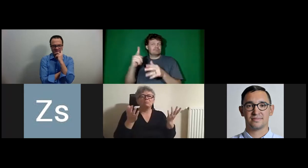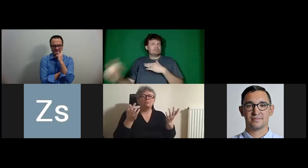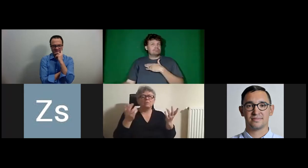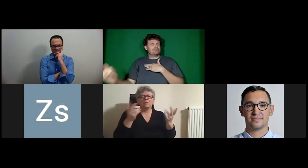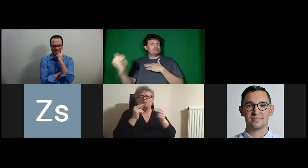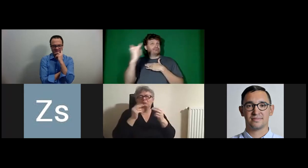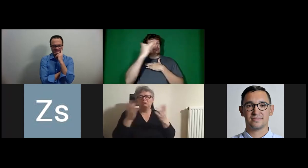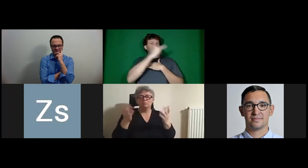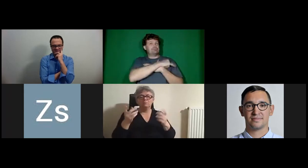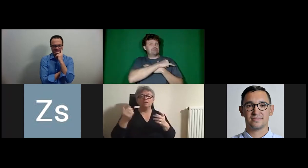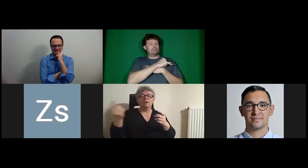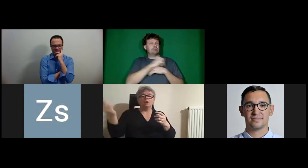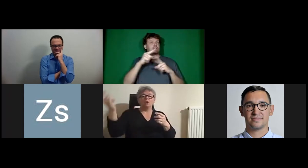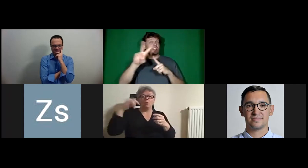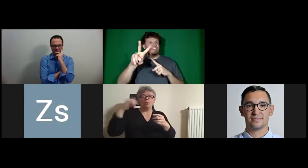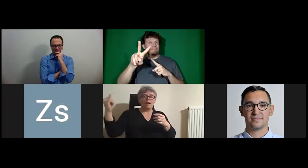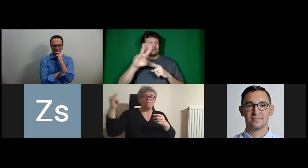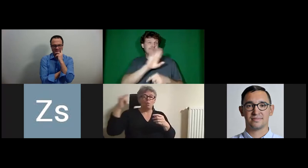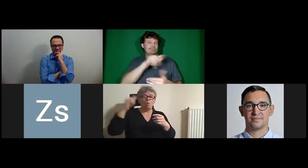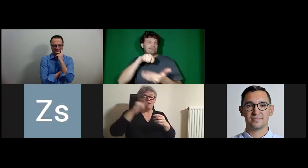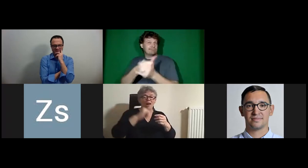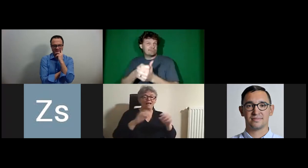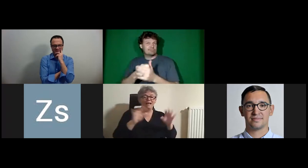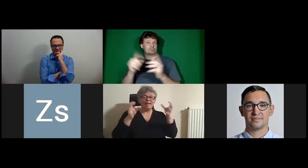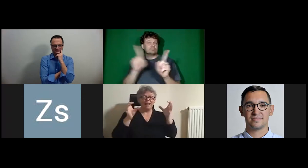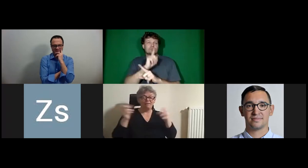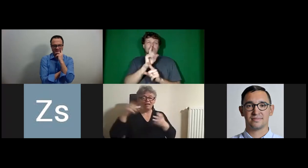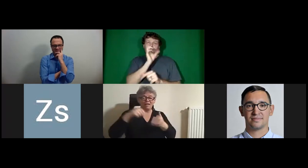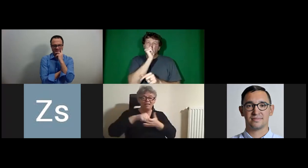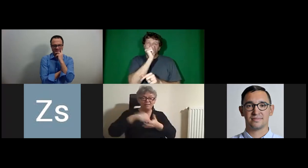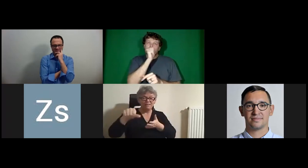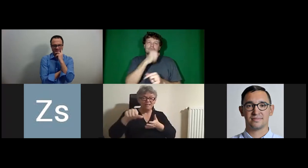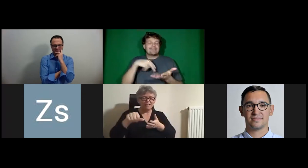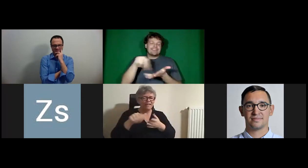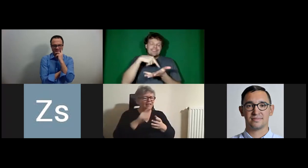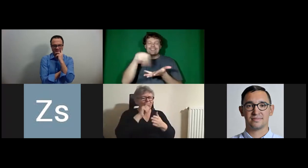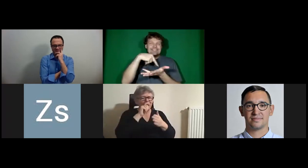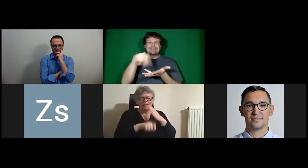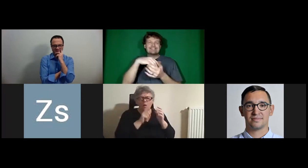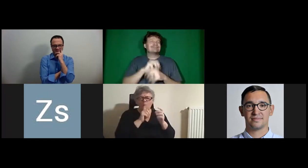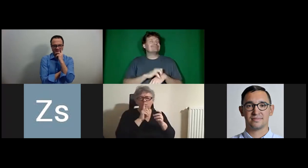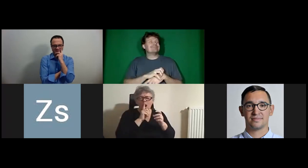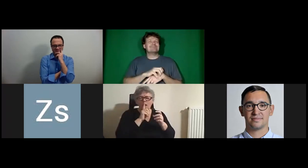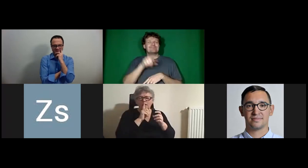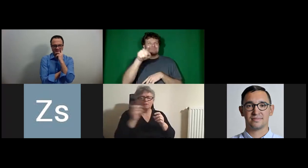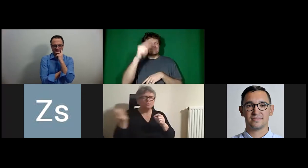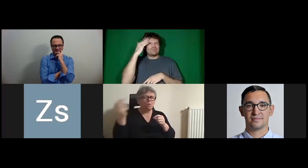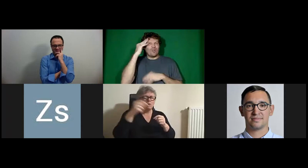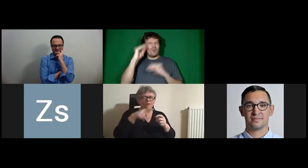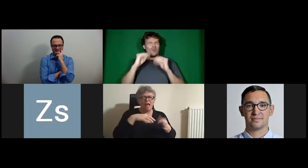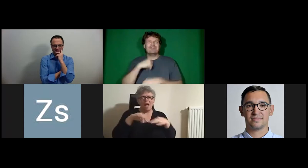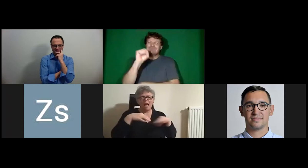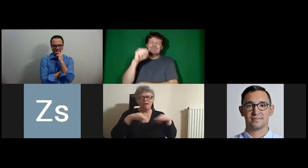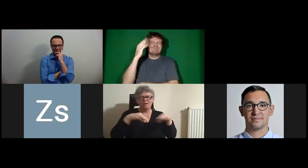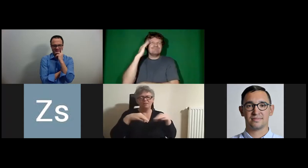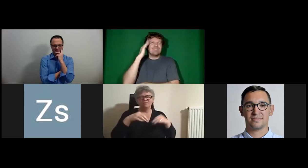brought the Greek coach all the way to the semifinals, but it was a secret and I was